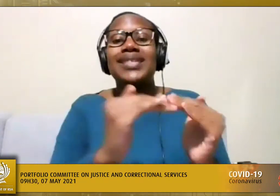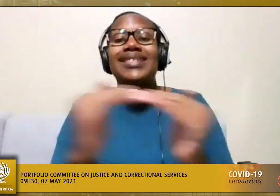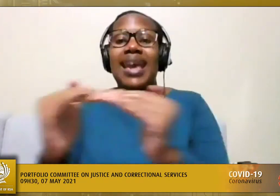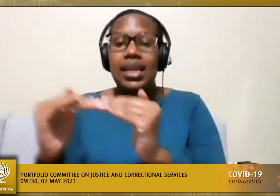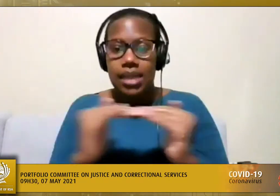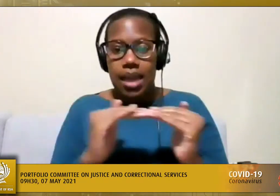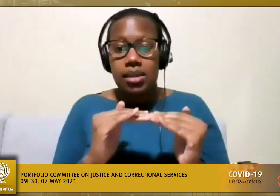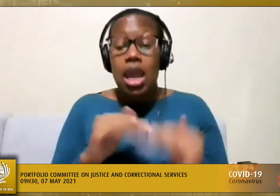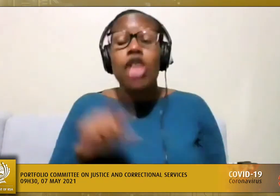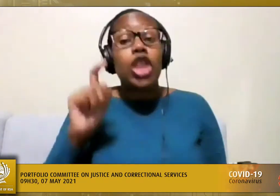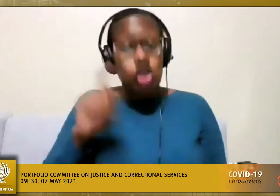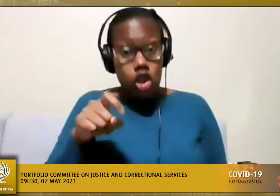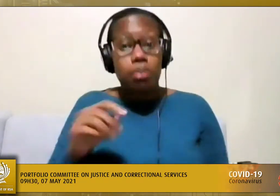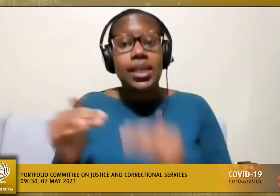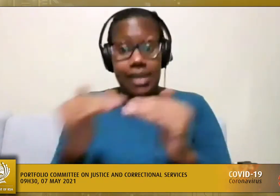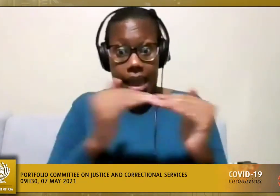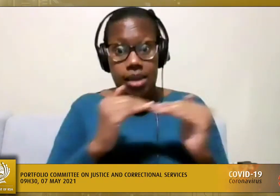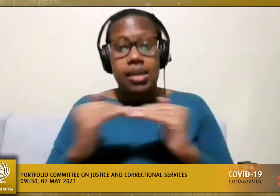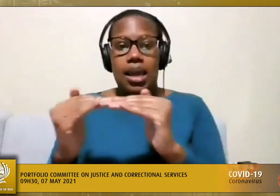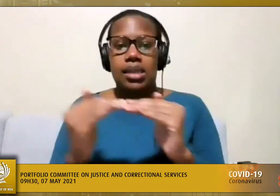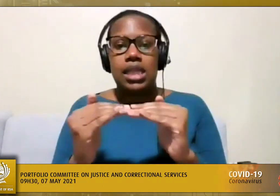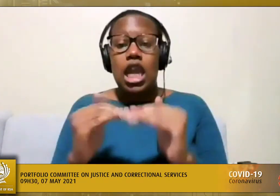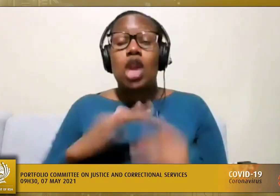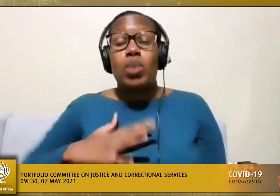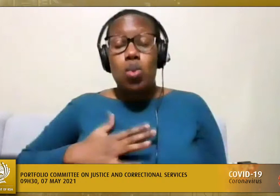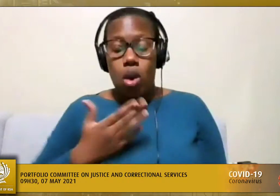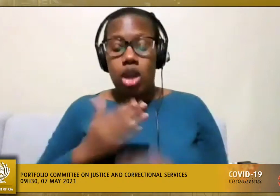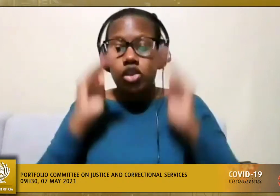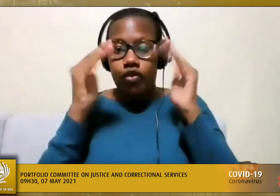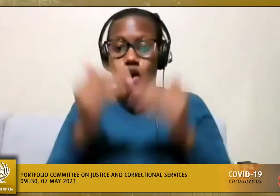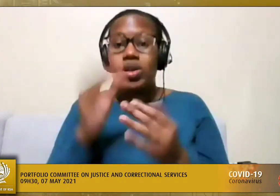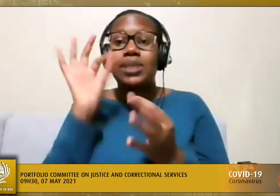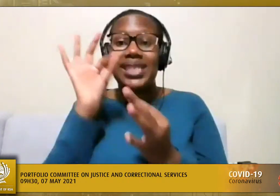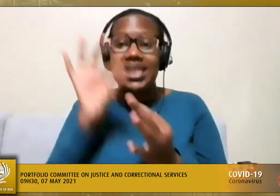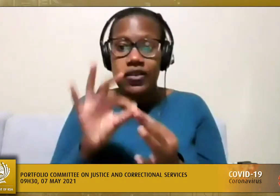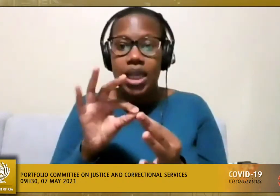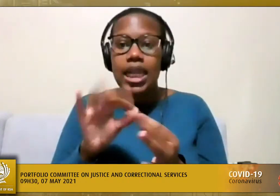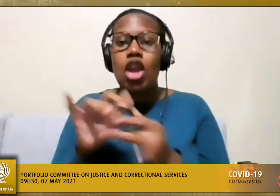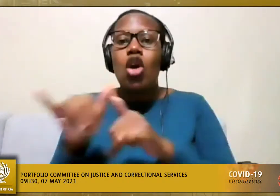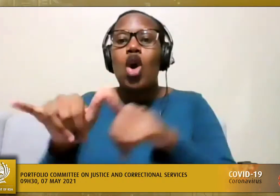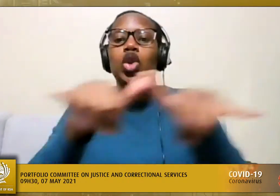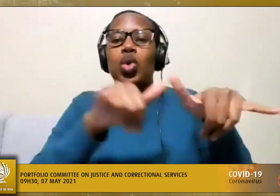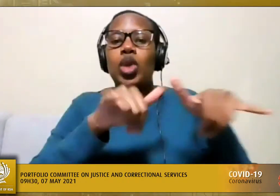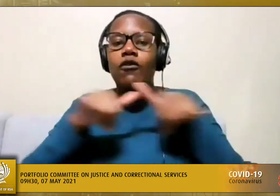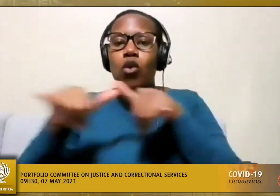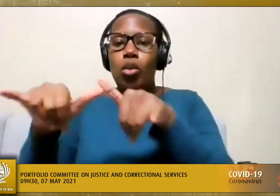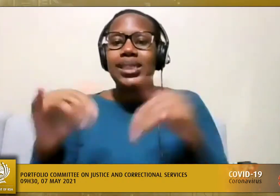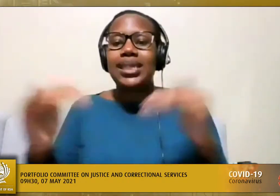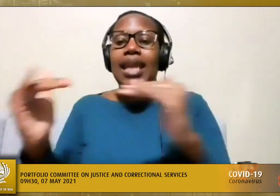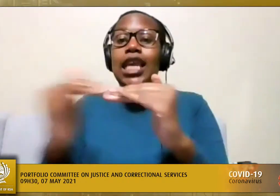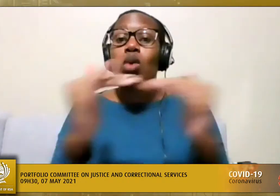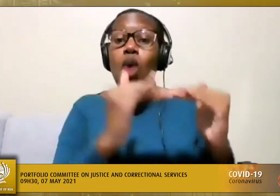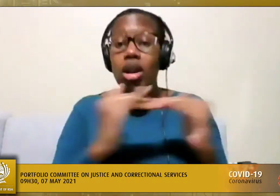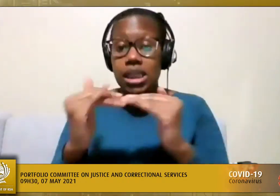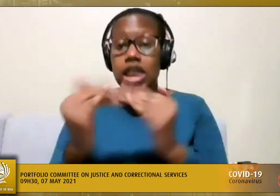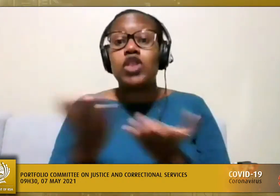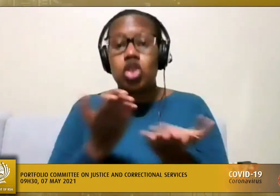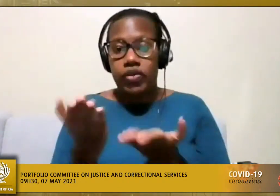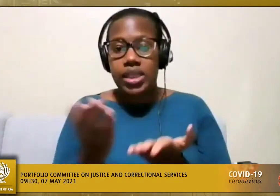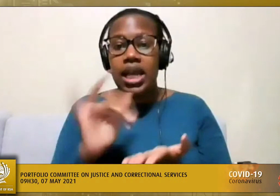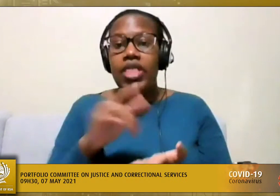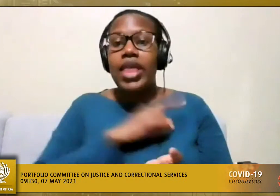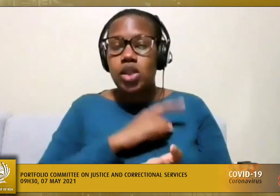should be standardized and we want to focus specifically on the uniformity inequality of service that's why we currently